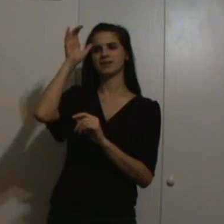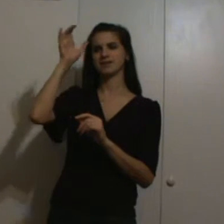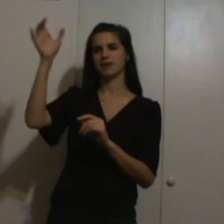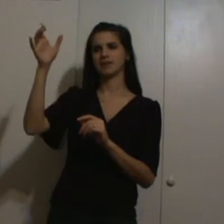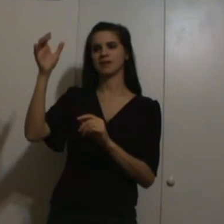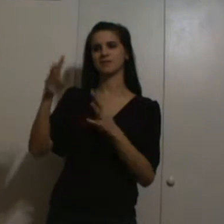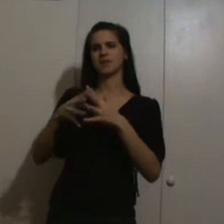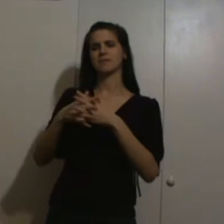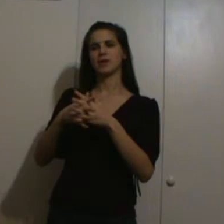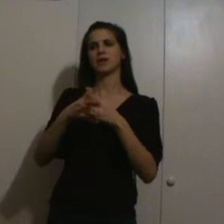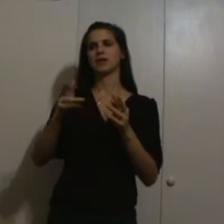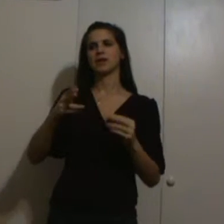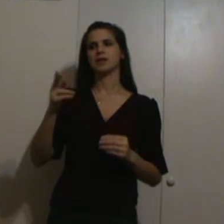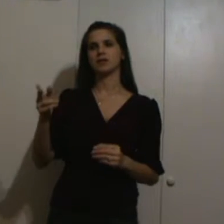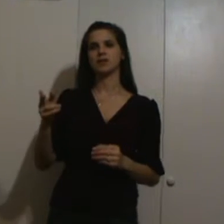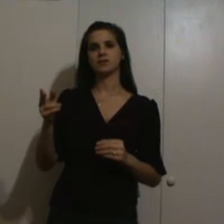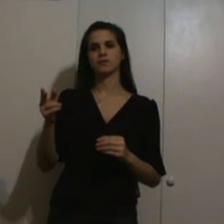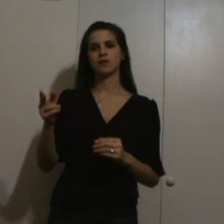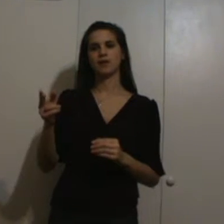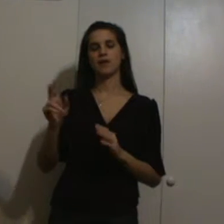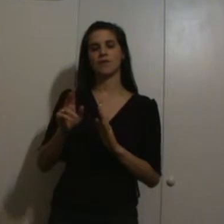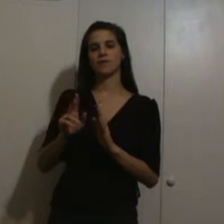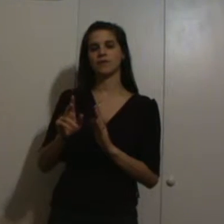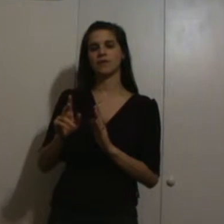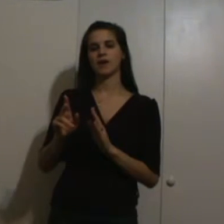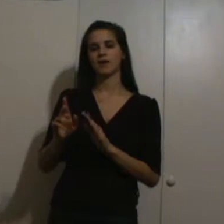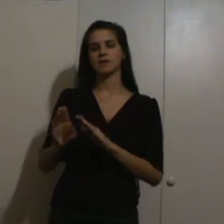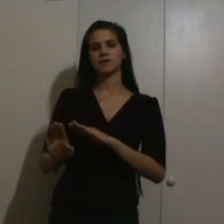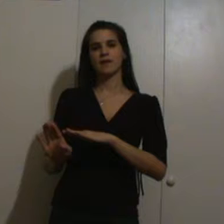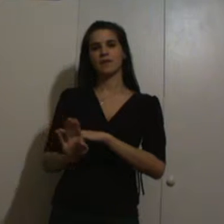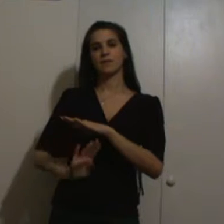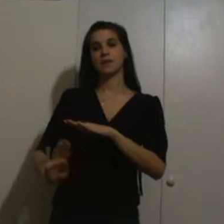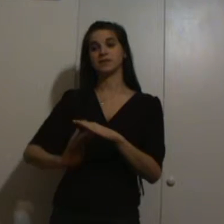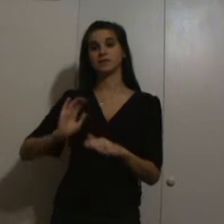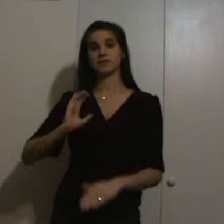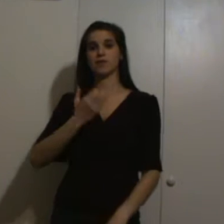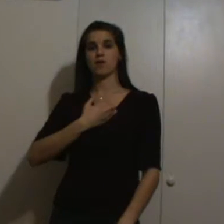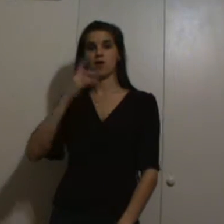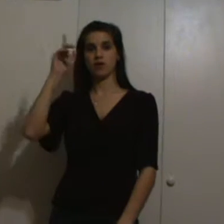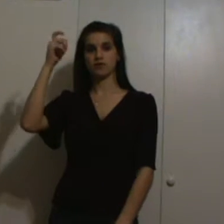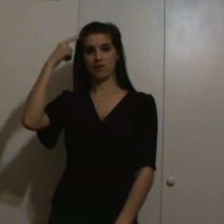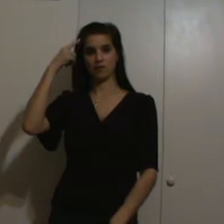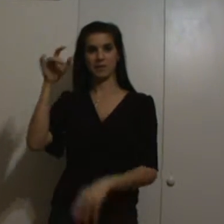is one of the principles of our entire government and system.